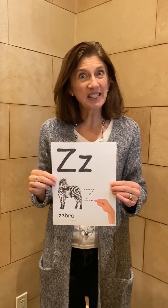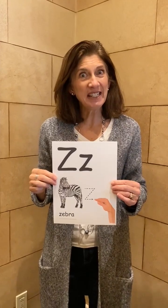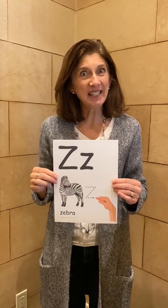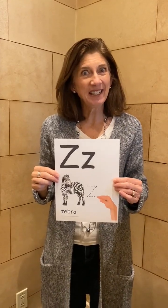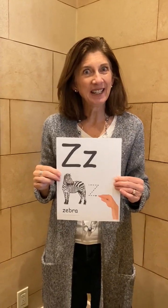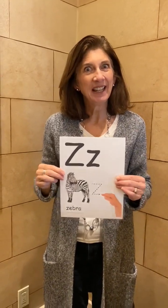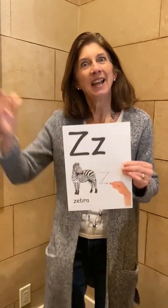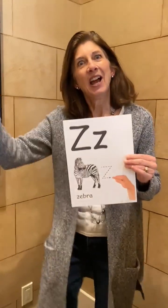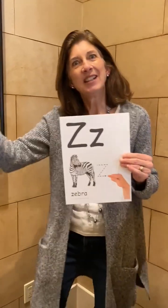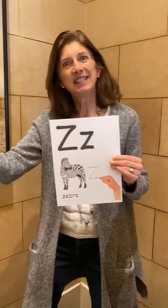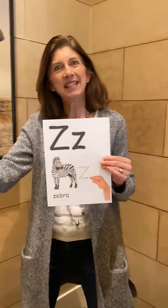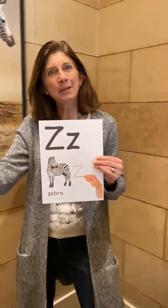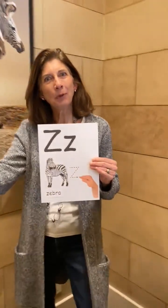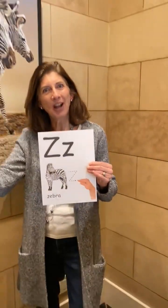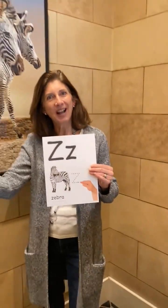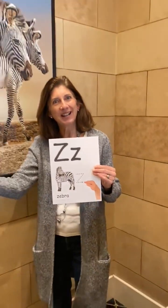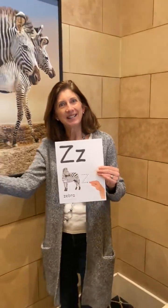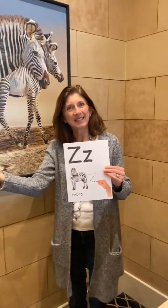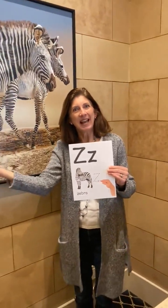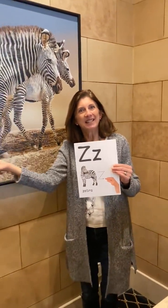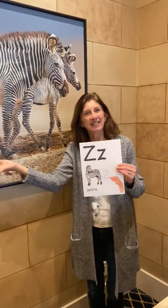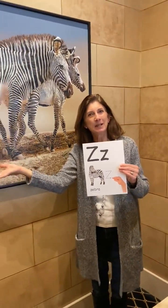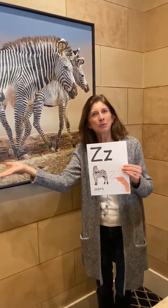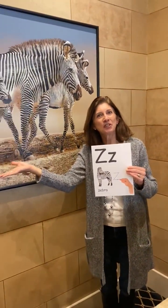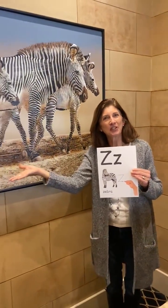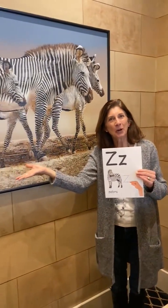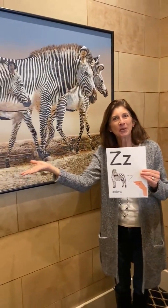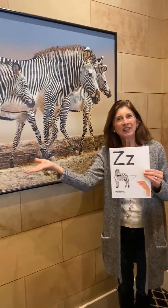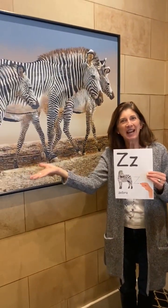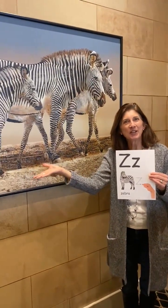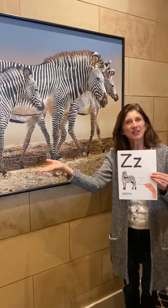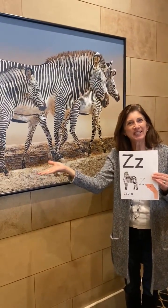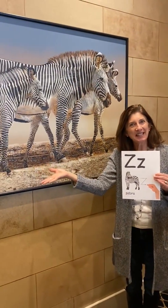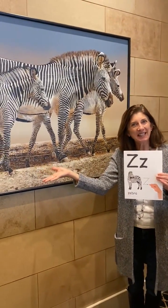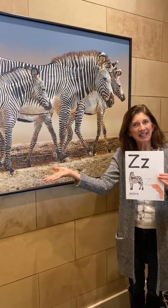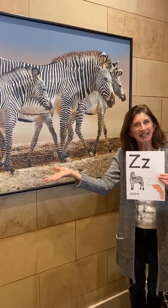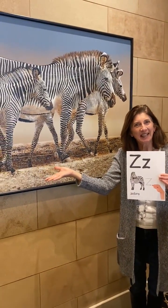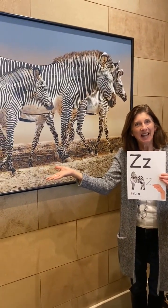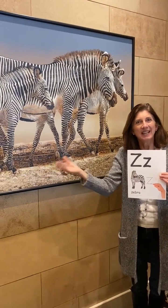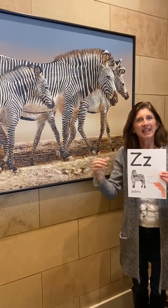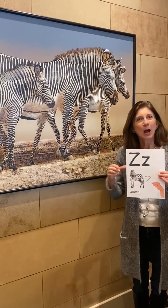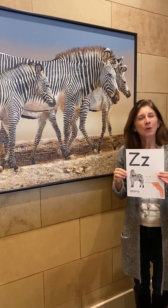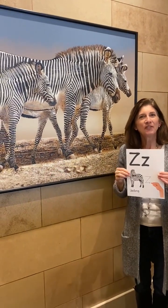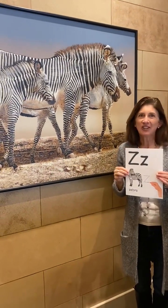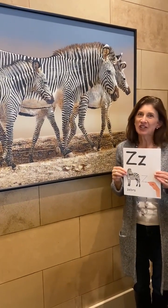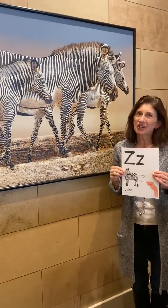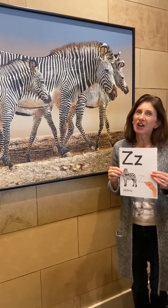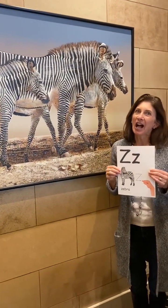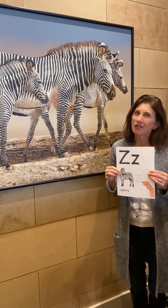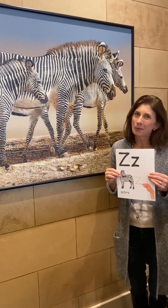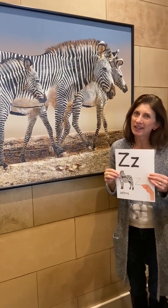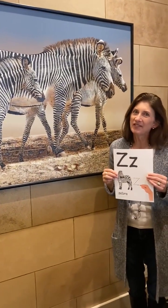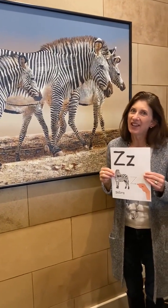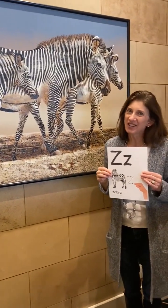Z? Zebras. Zebras start with the letter Z. Now we've finished our alphabet